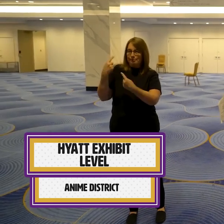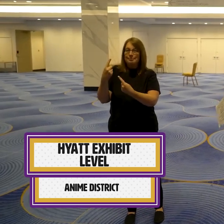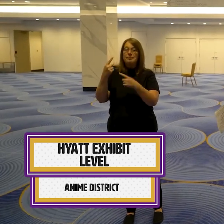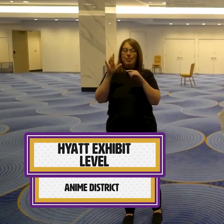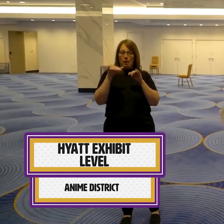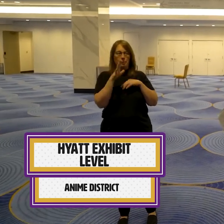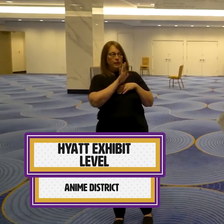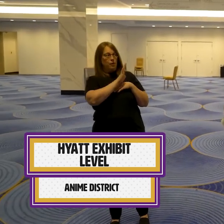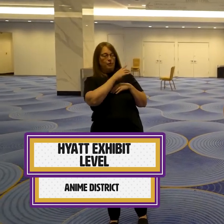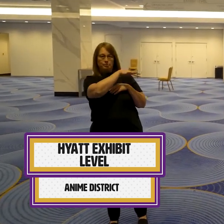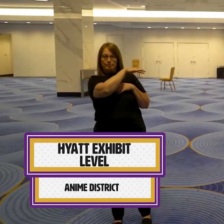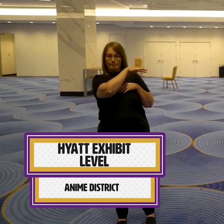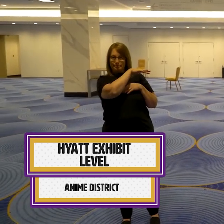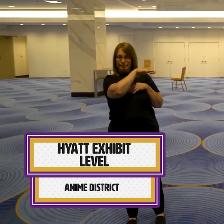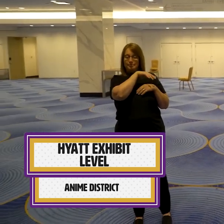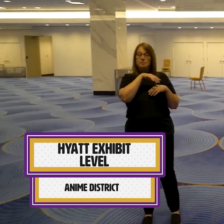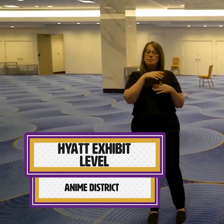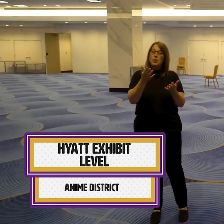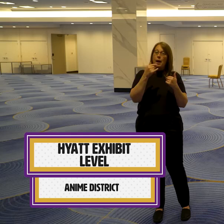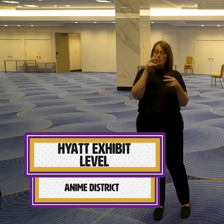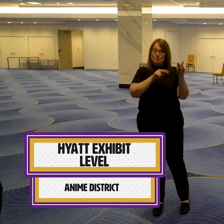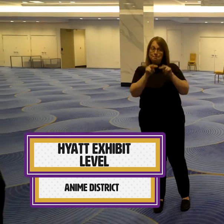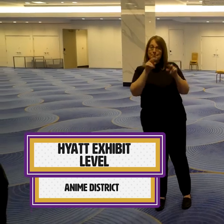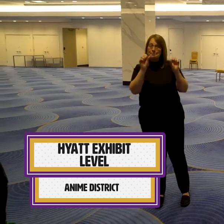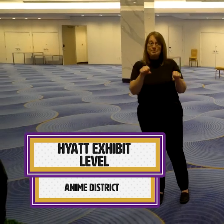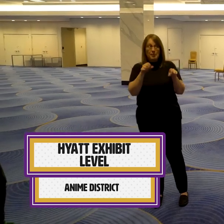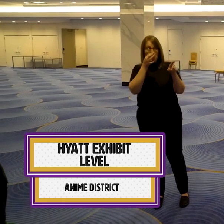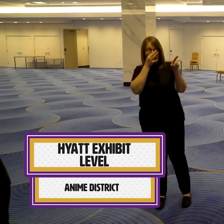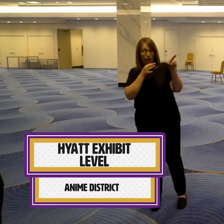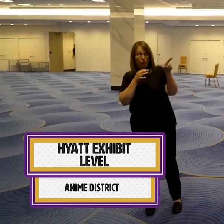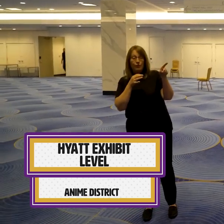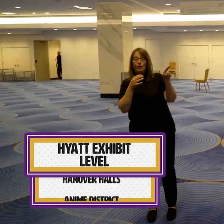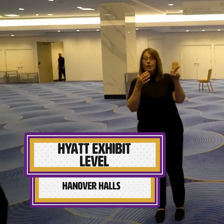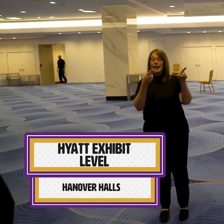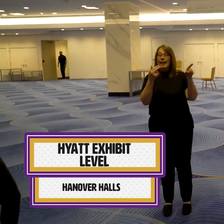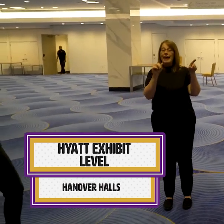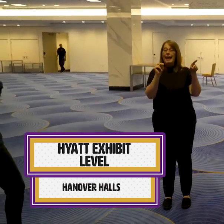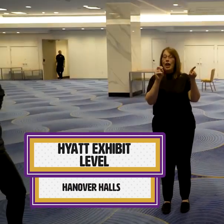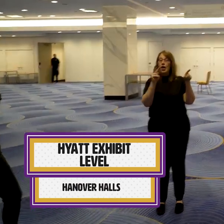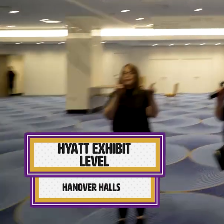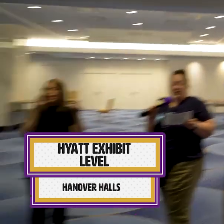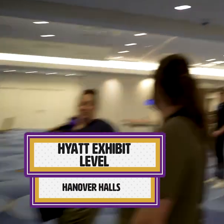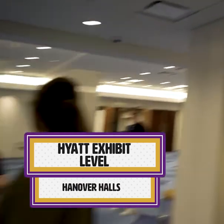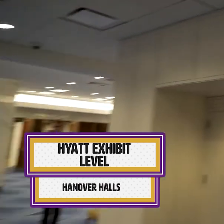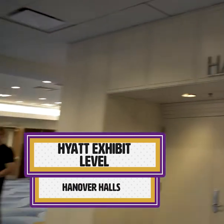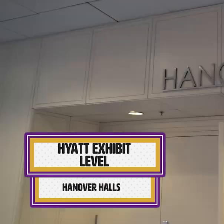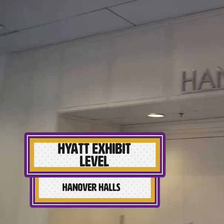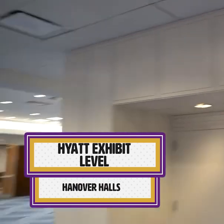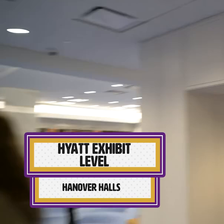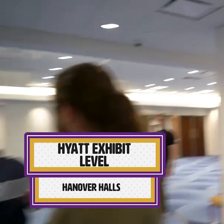this side of the art show. So come and check that out. Over here are the Hanover Halls.